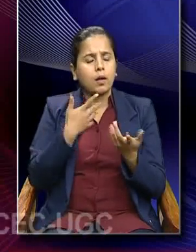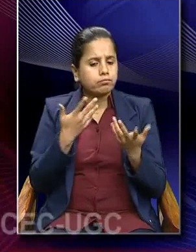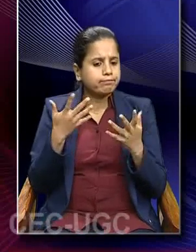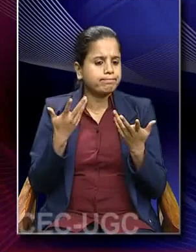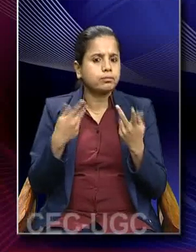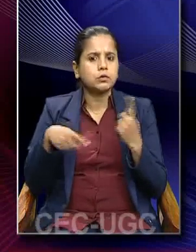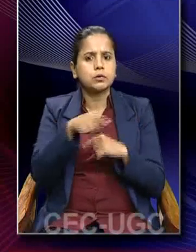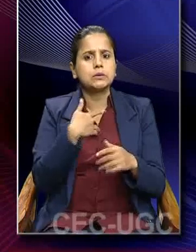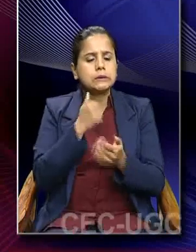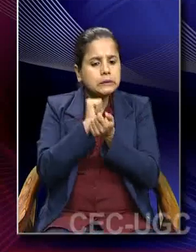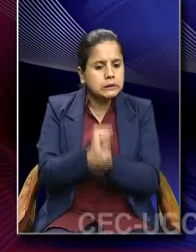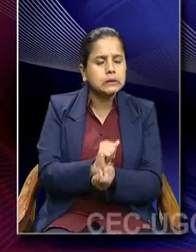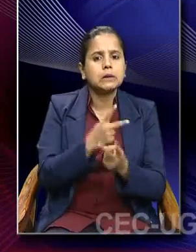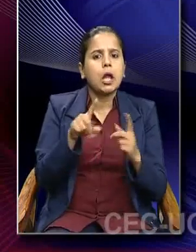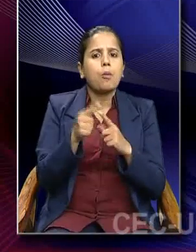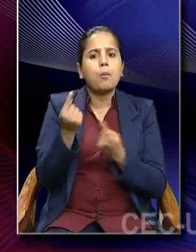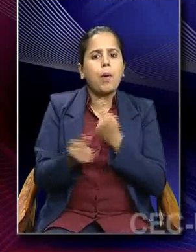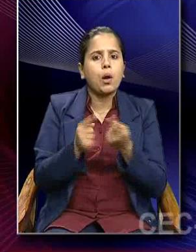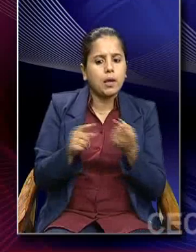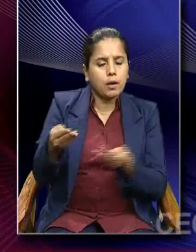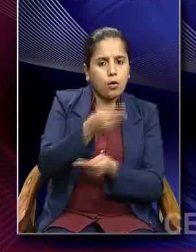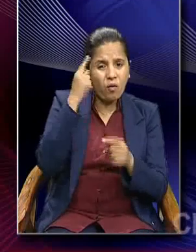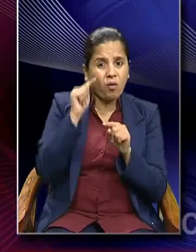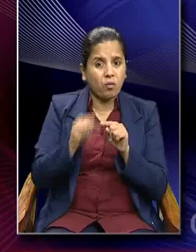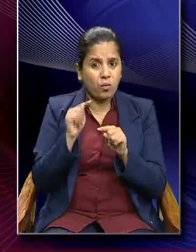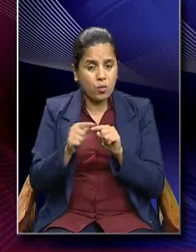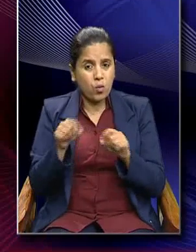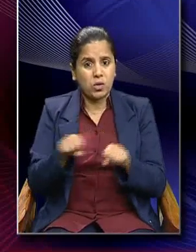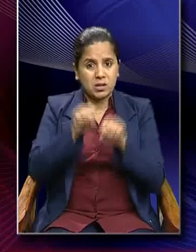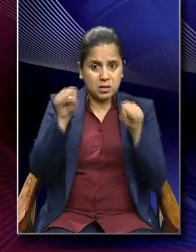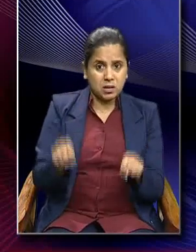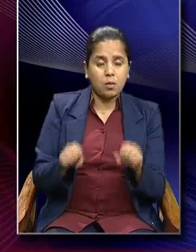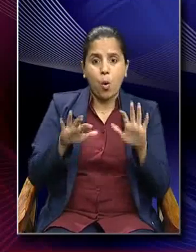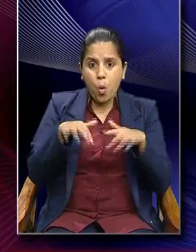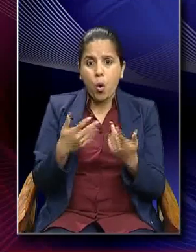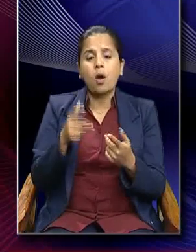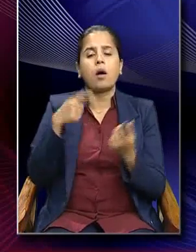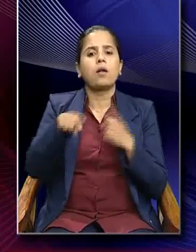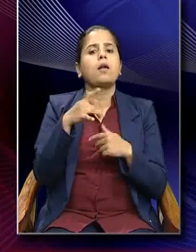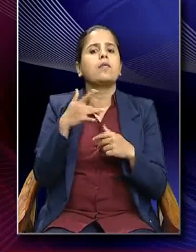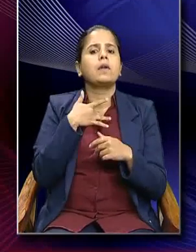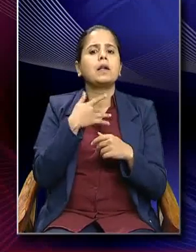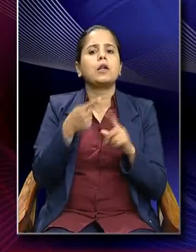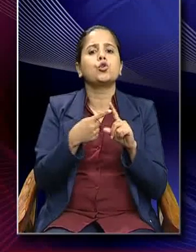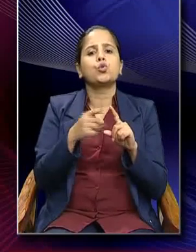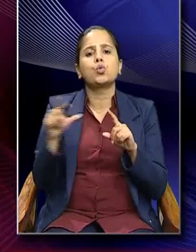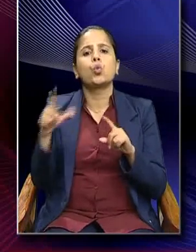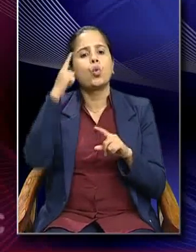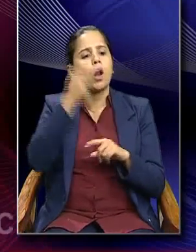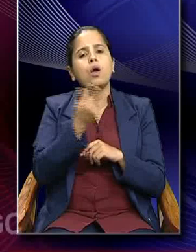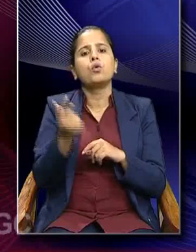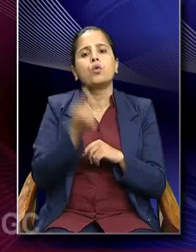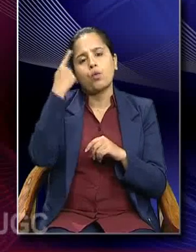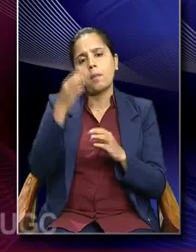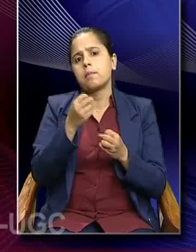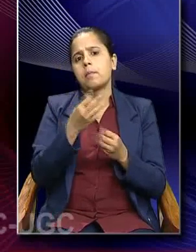the clutches of the political economy for the voting system, and it becomes the tool for a lot